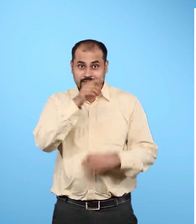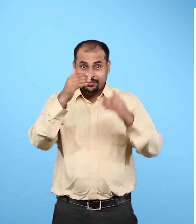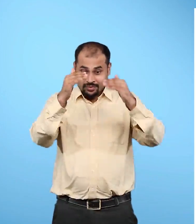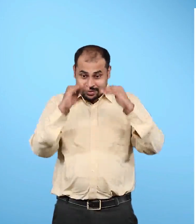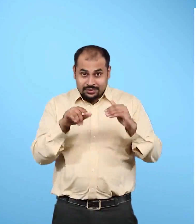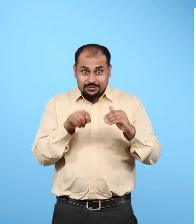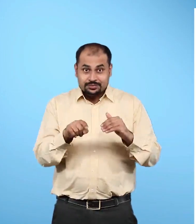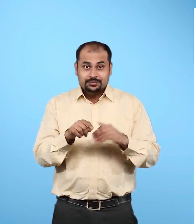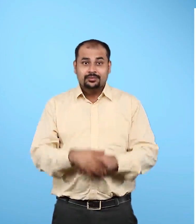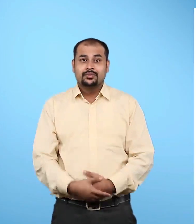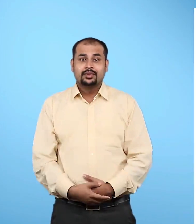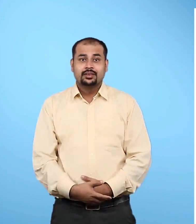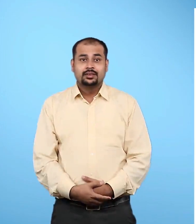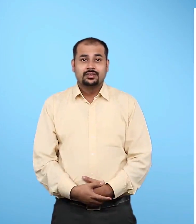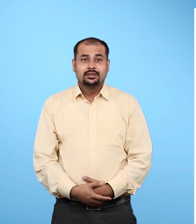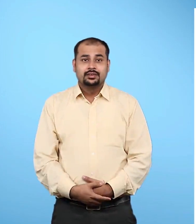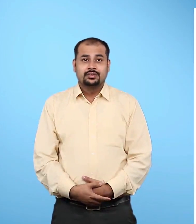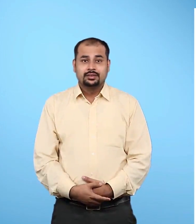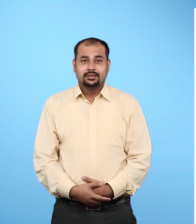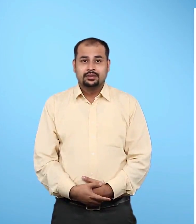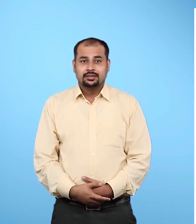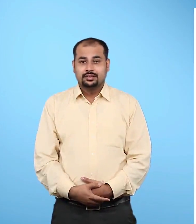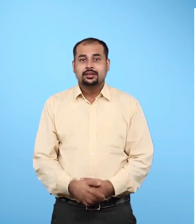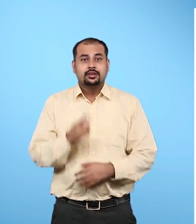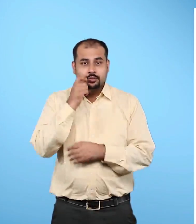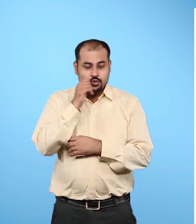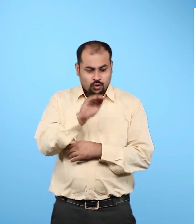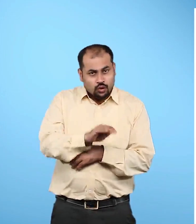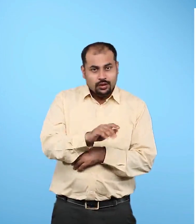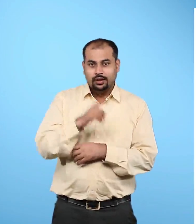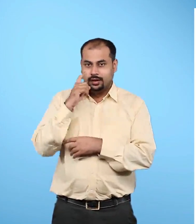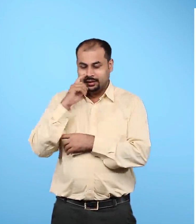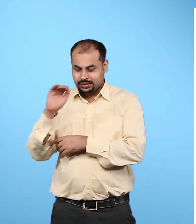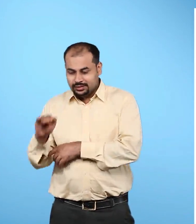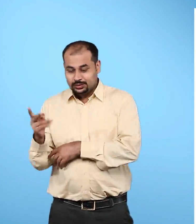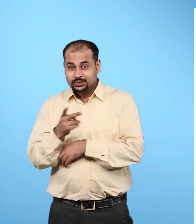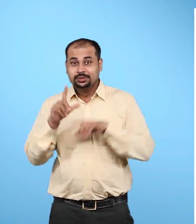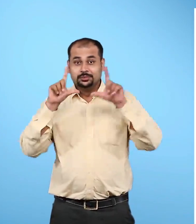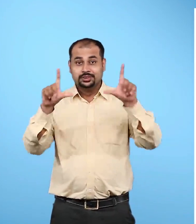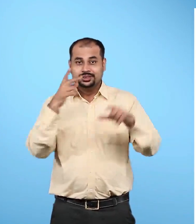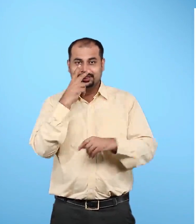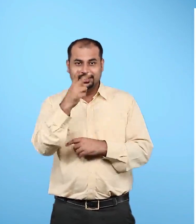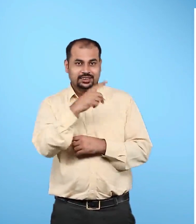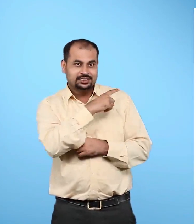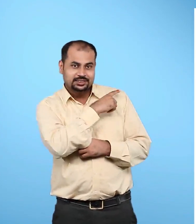Below this there is a picture. A boy and a girl